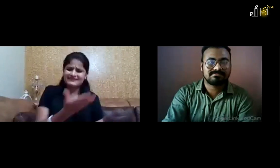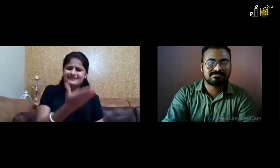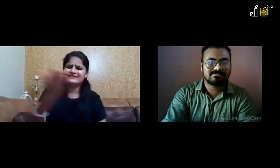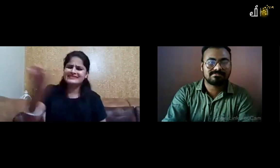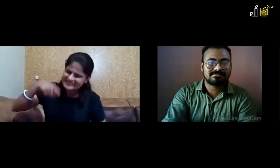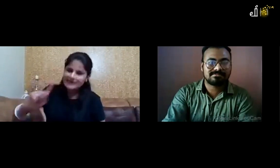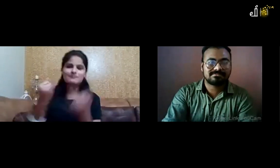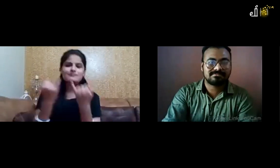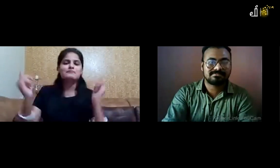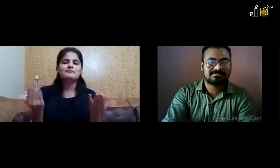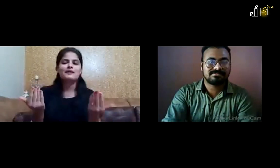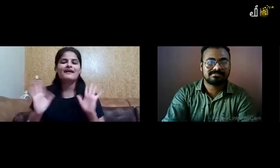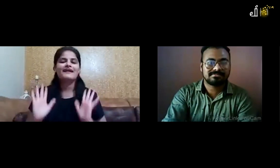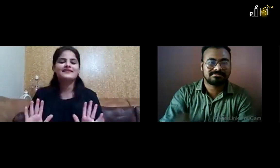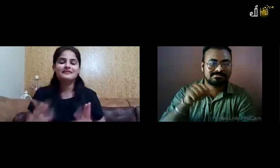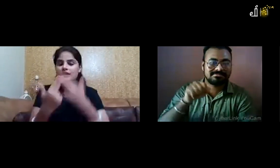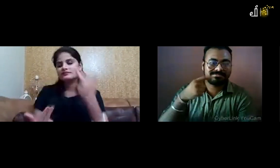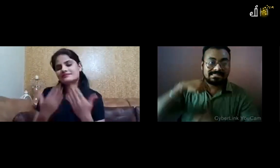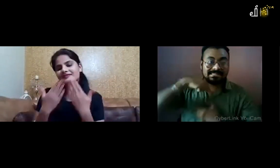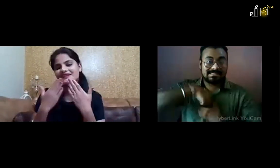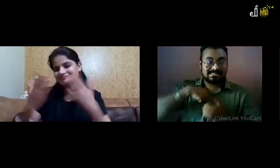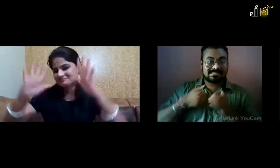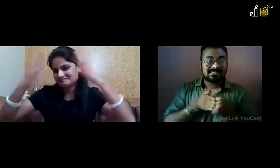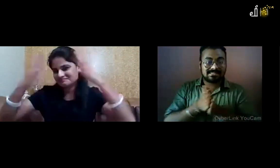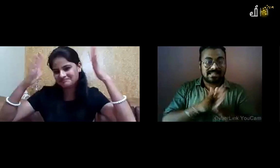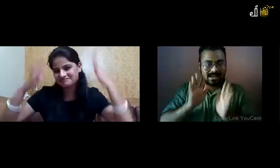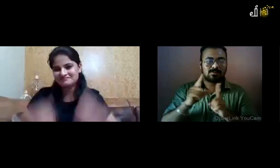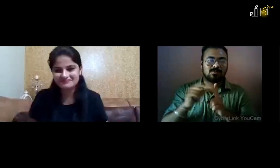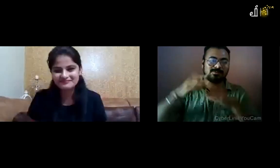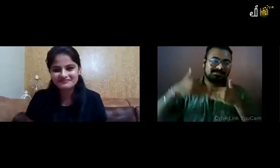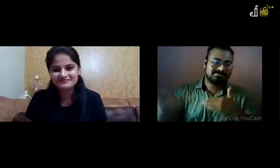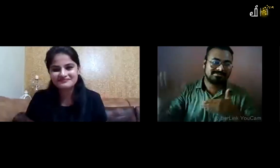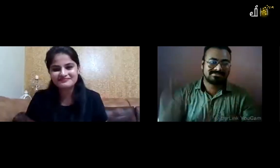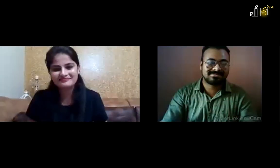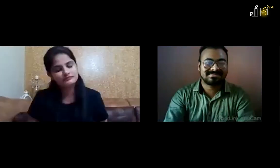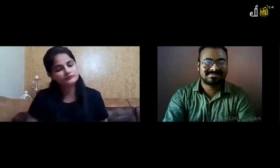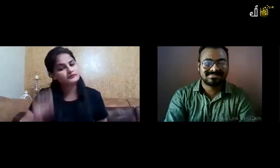we deaf people don't need to depend on anybody. We can work independently and we can work on.